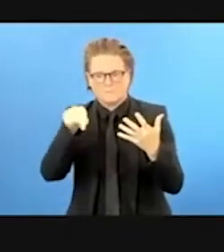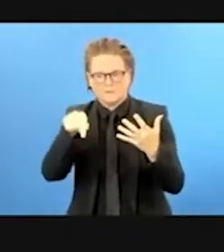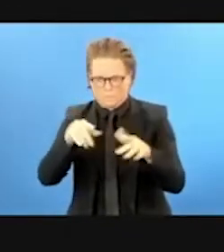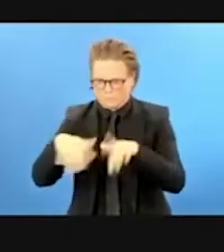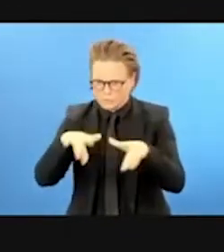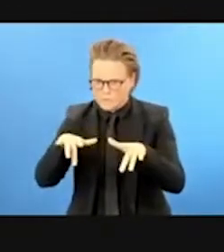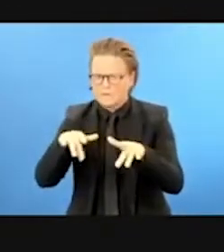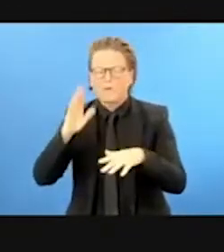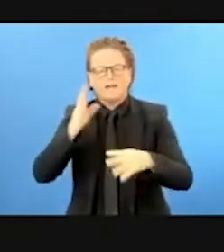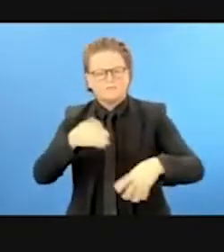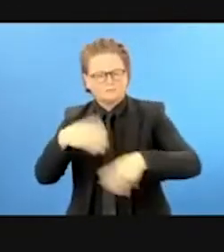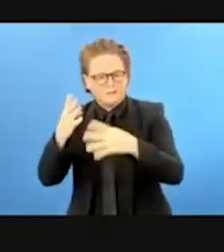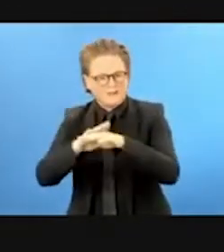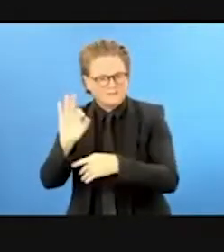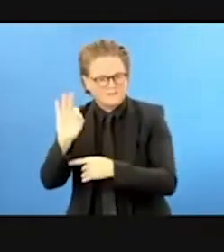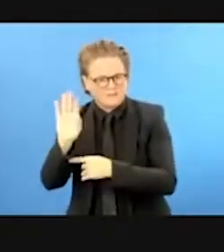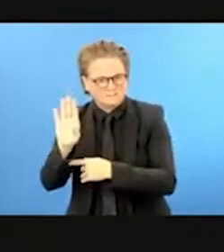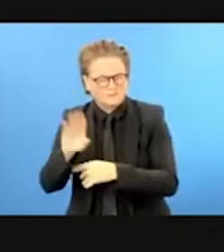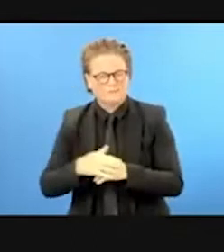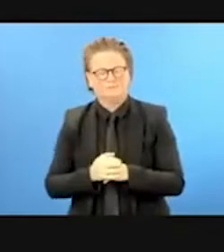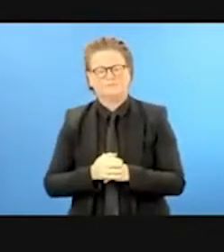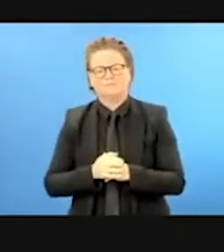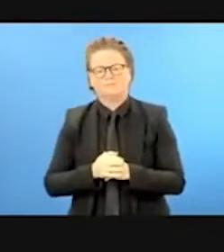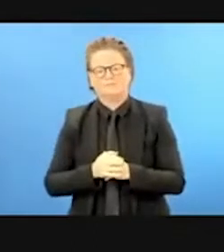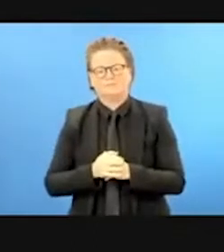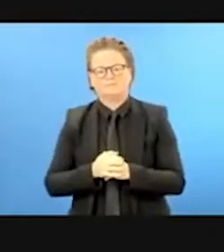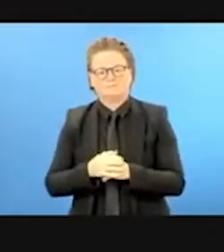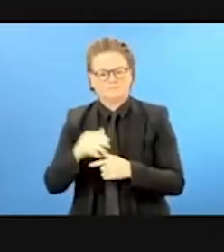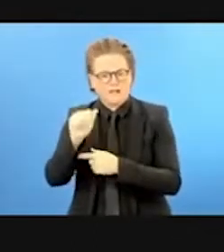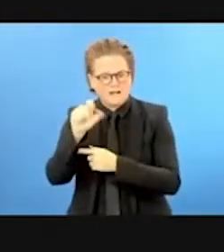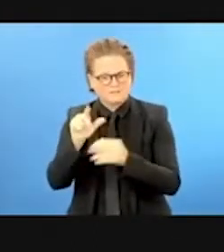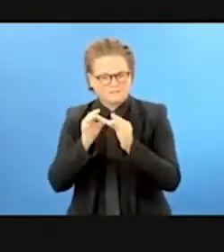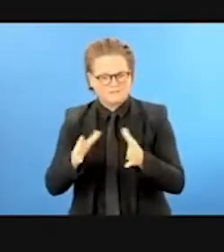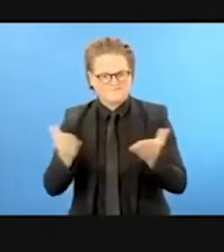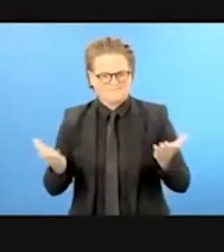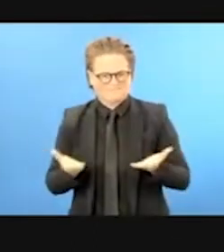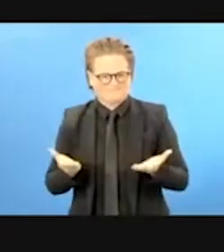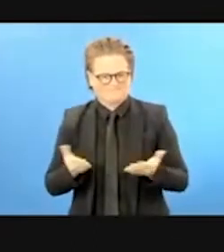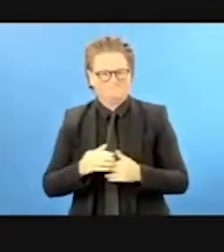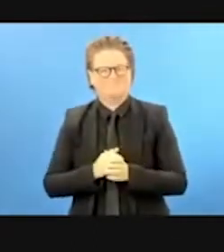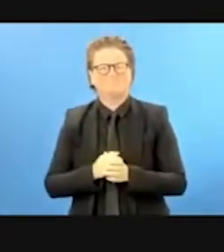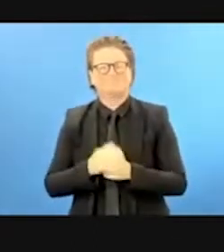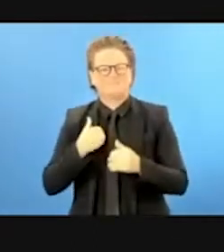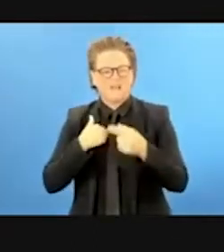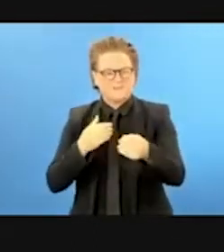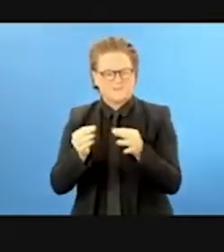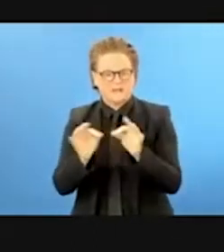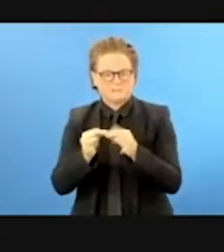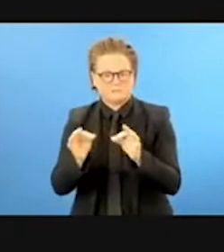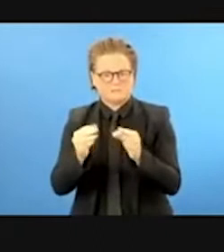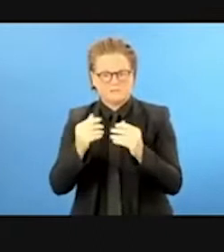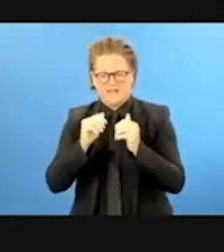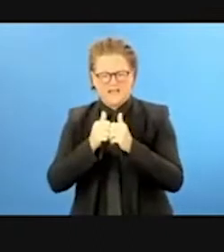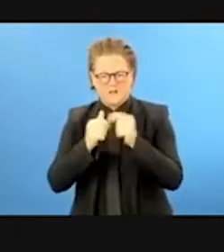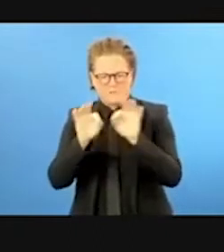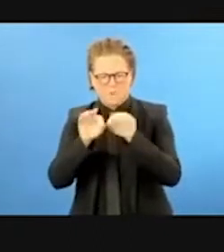Closed captioning and ASL interpretation are available. To activate closed caption, select the More button at the bottom of your screen